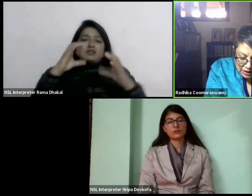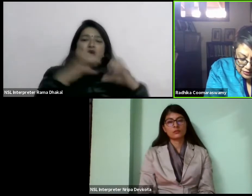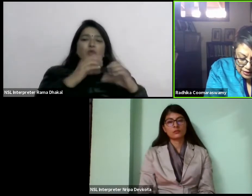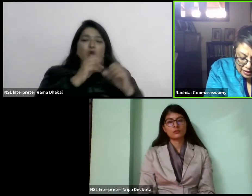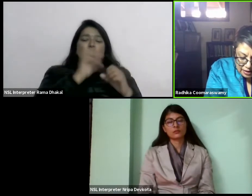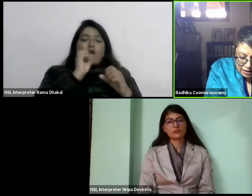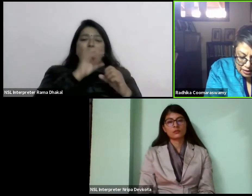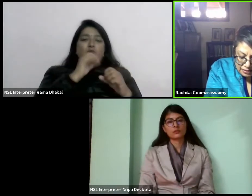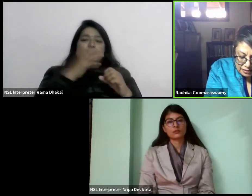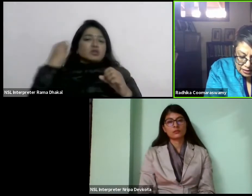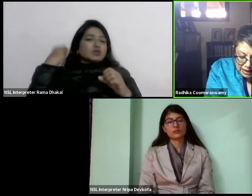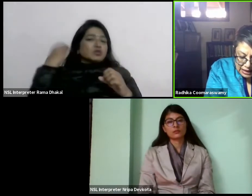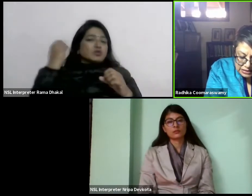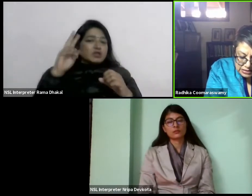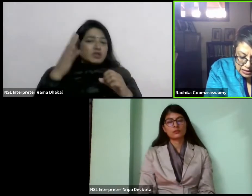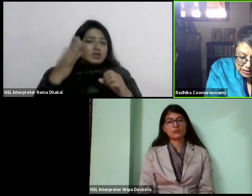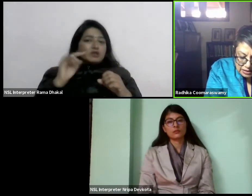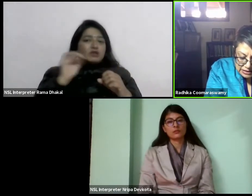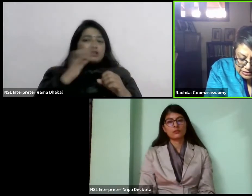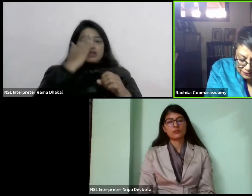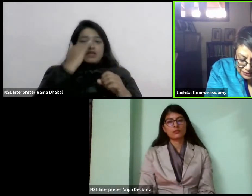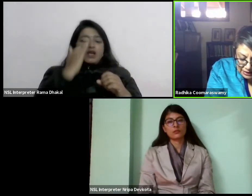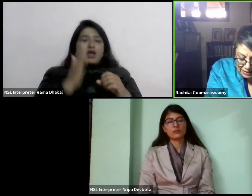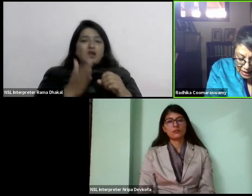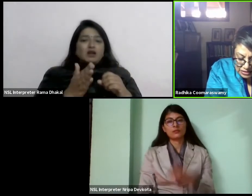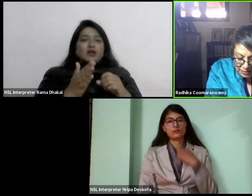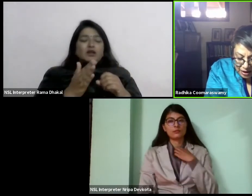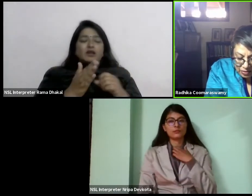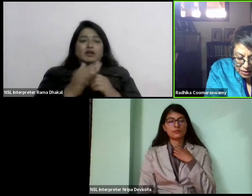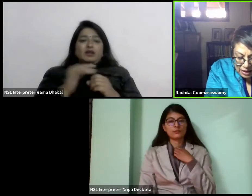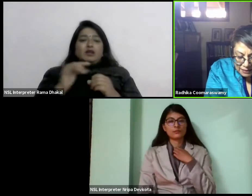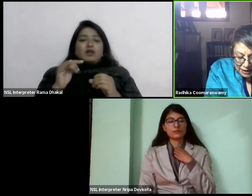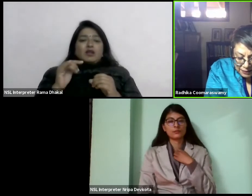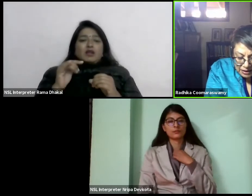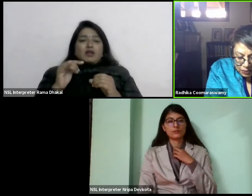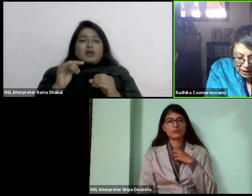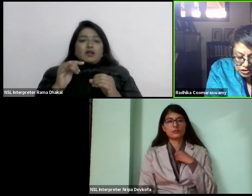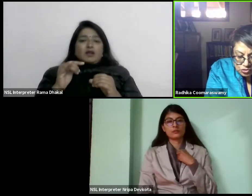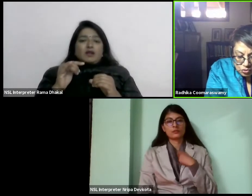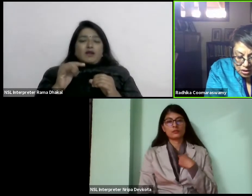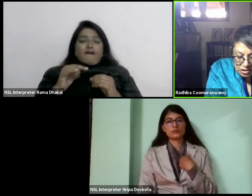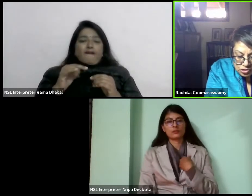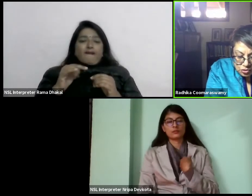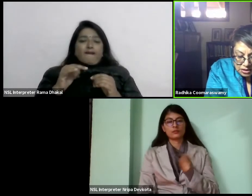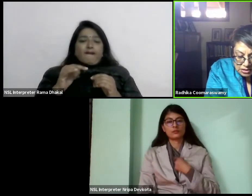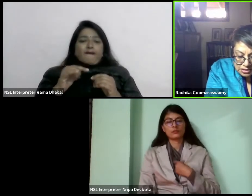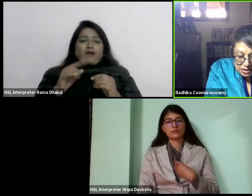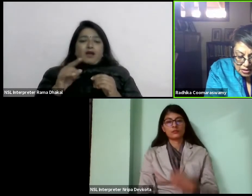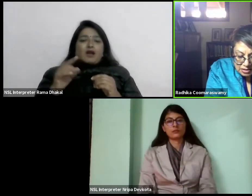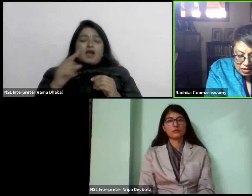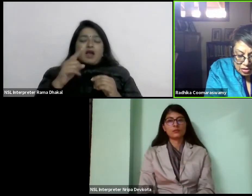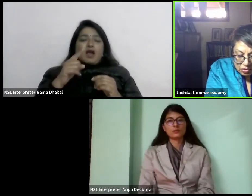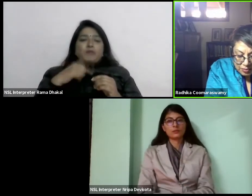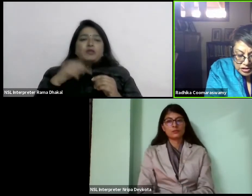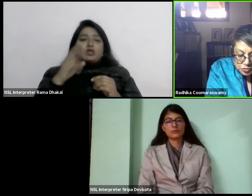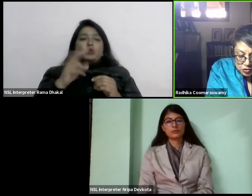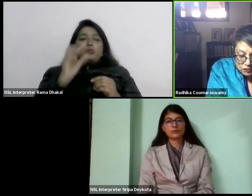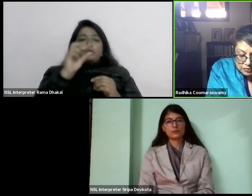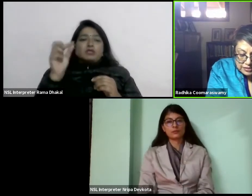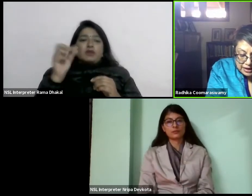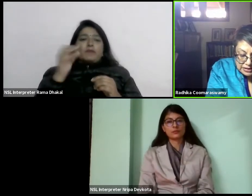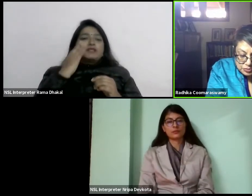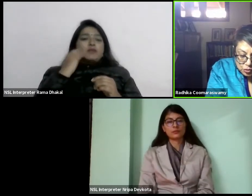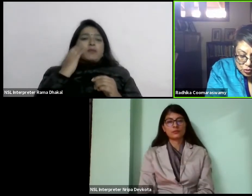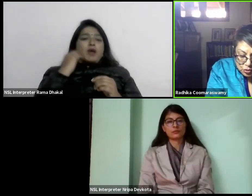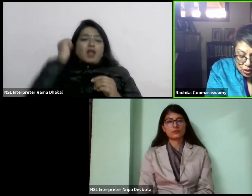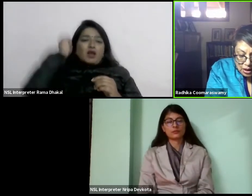And so I think that there's something in that, somehow maybe a way to work toward a women's